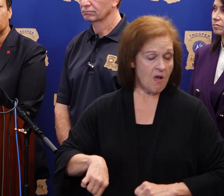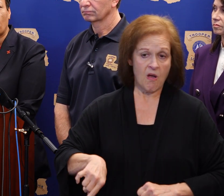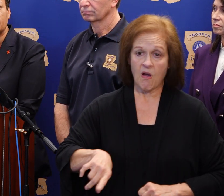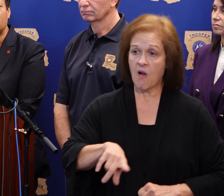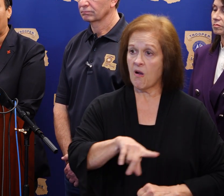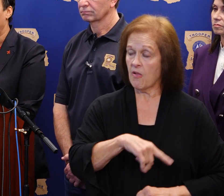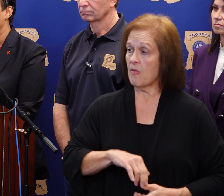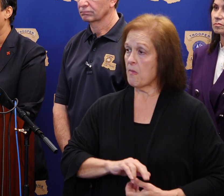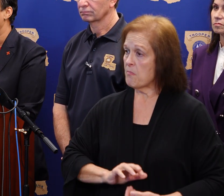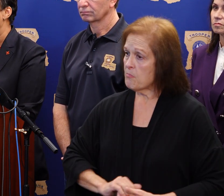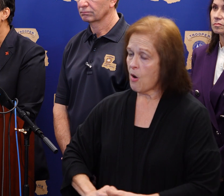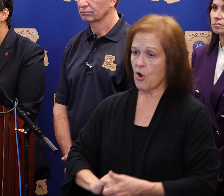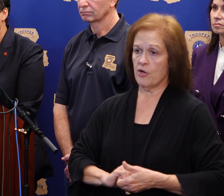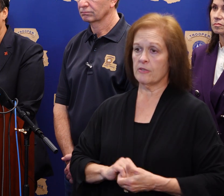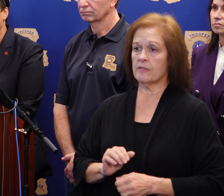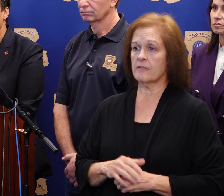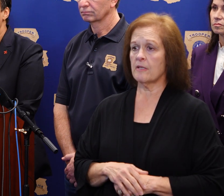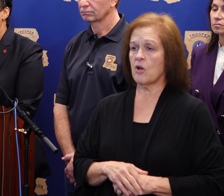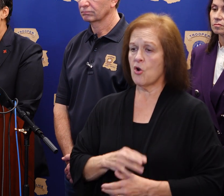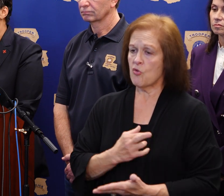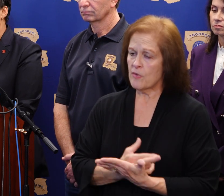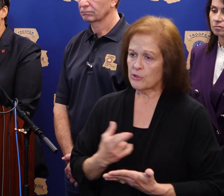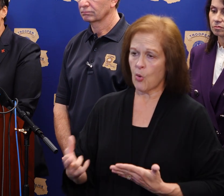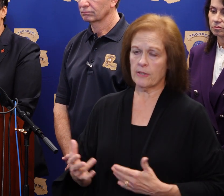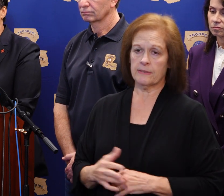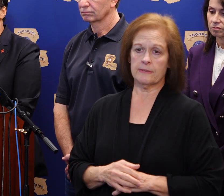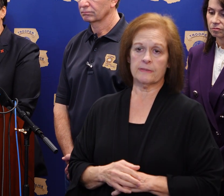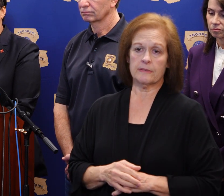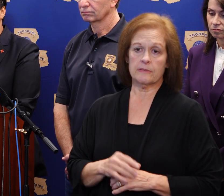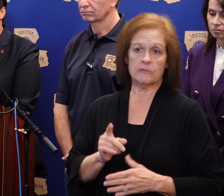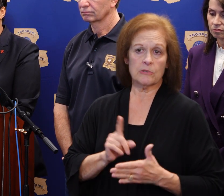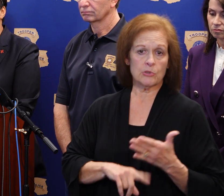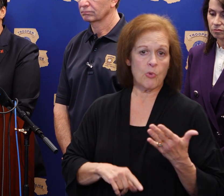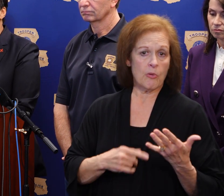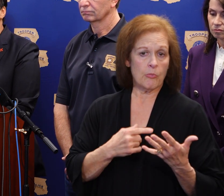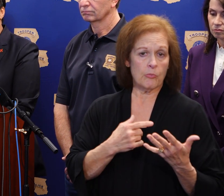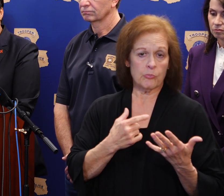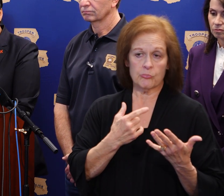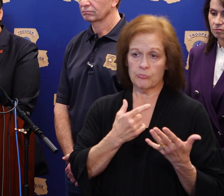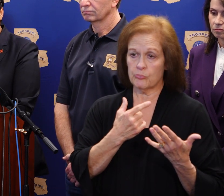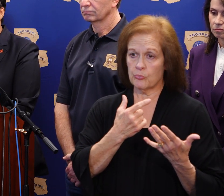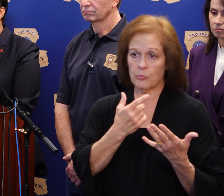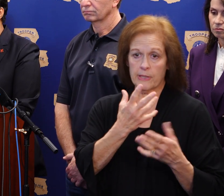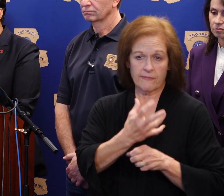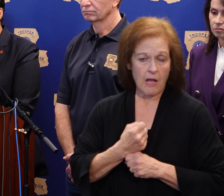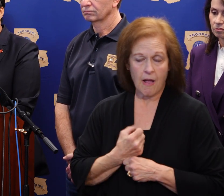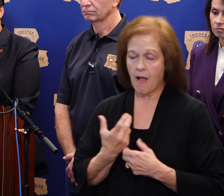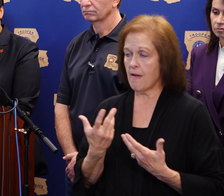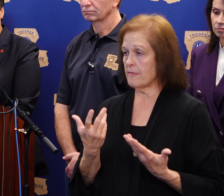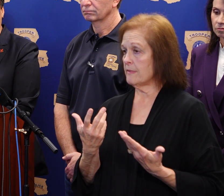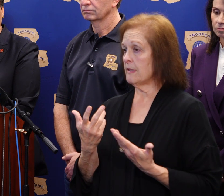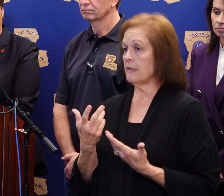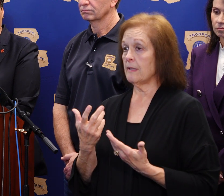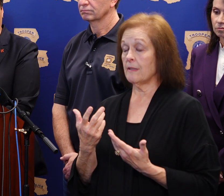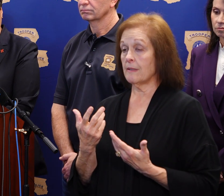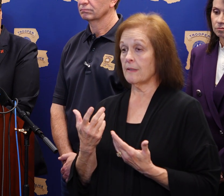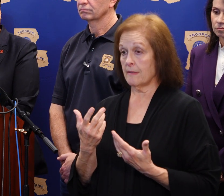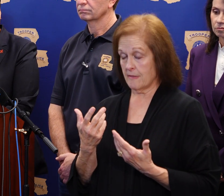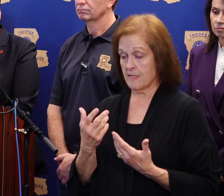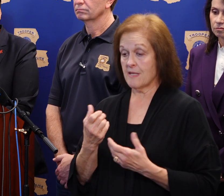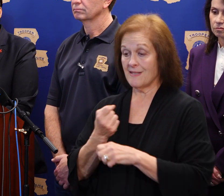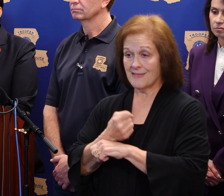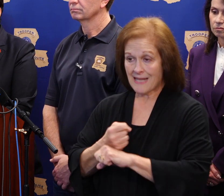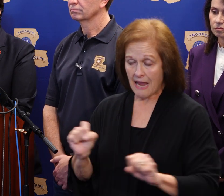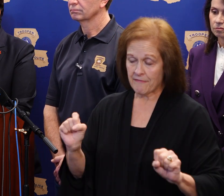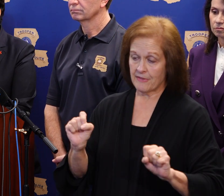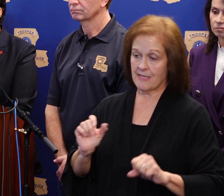the resources that have been activated, how we have made sure that safety continues to be our top